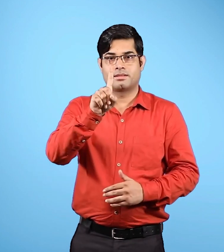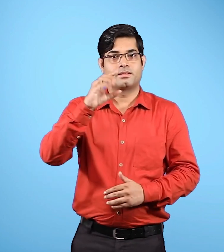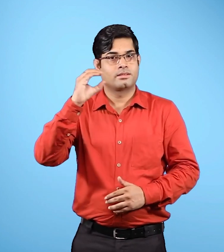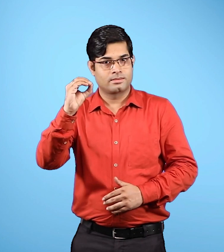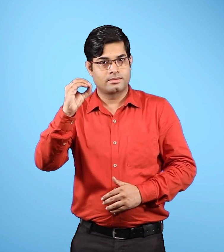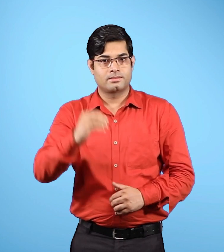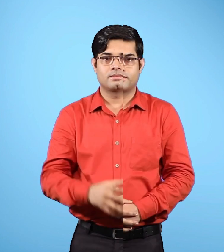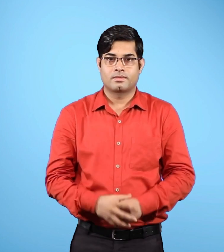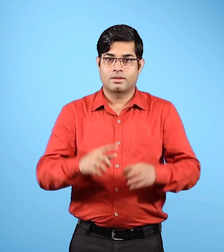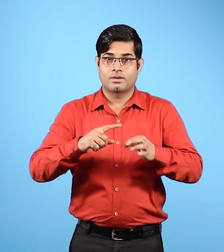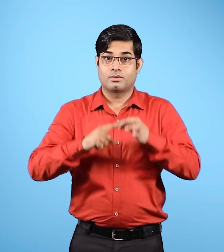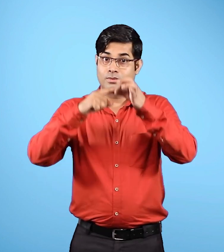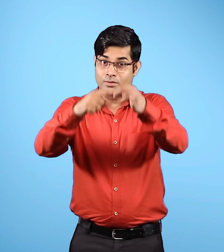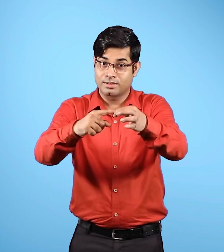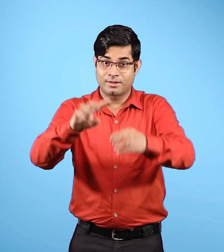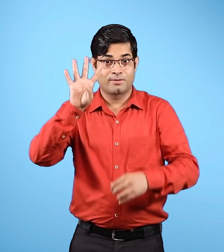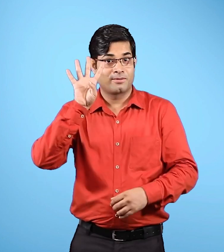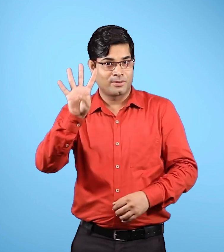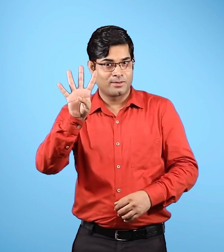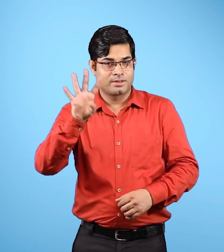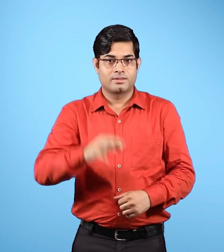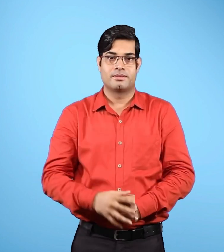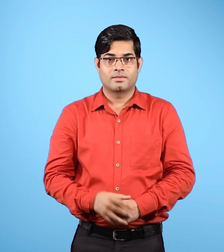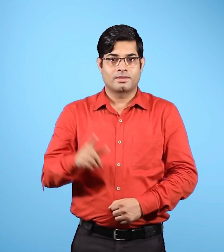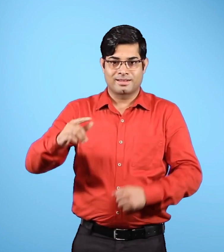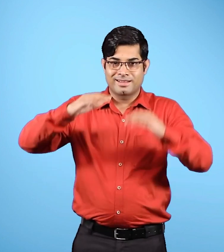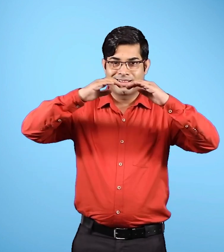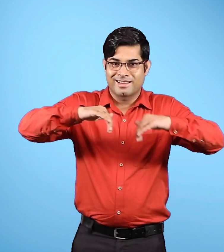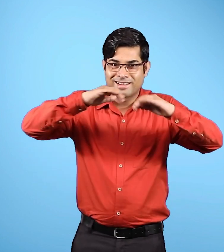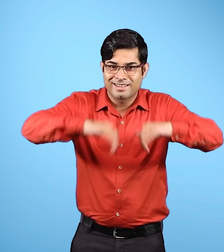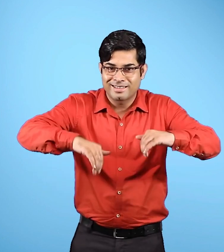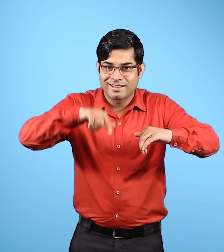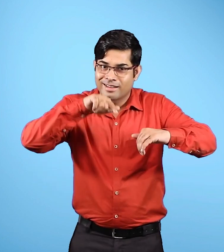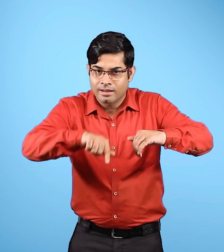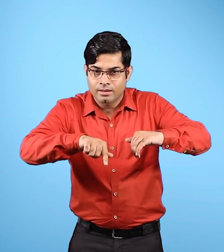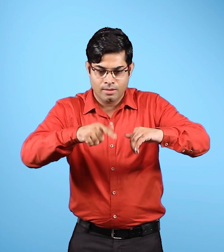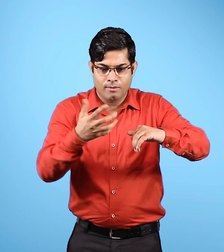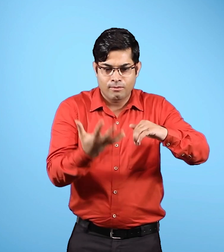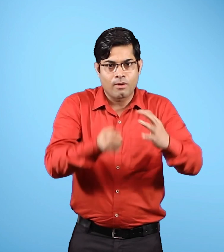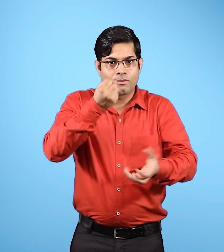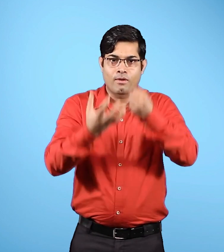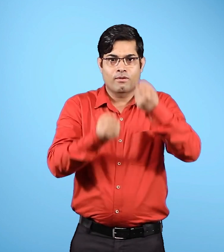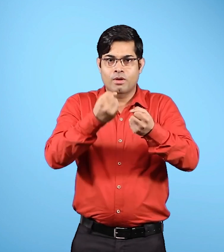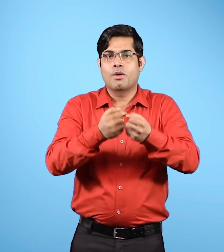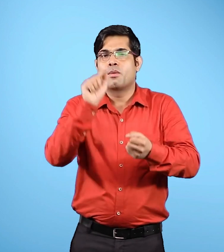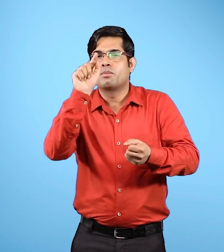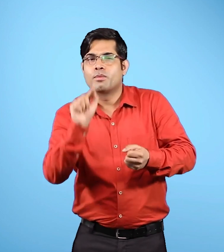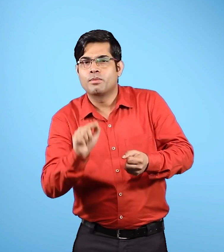10. Number 4. Make a list of all the objects that